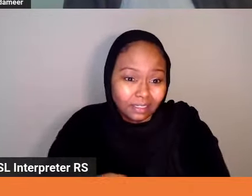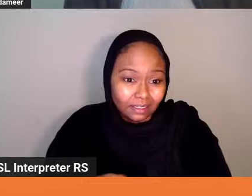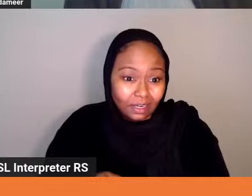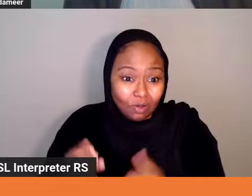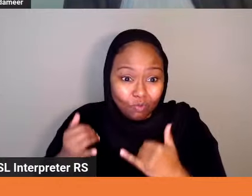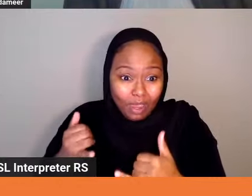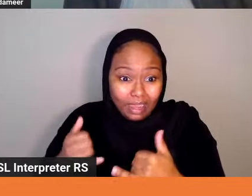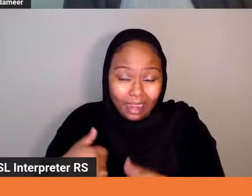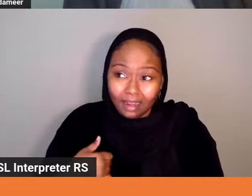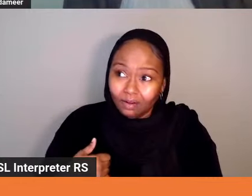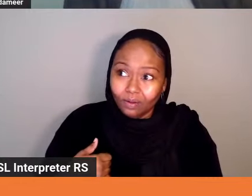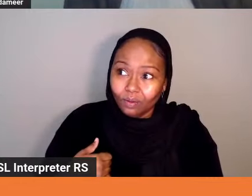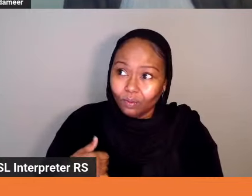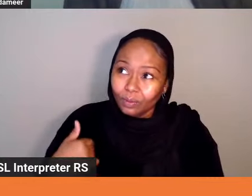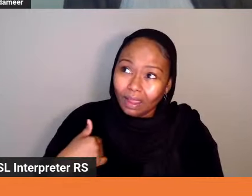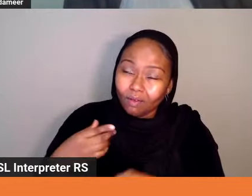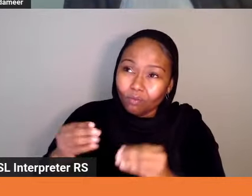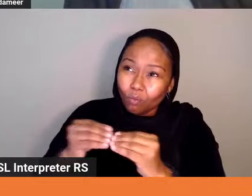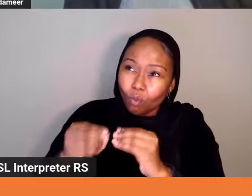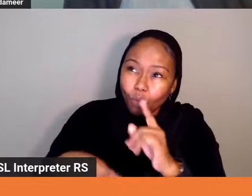are talking about more than